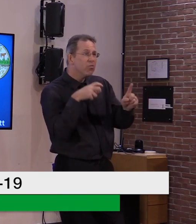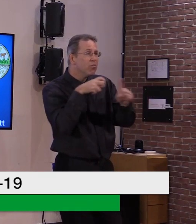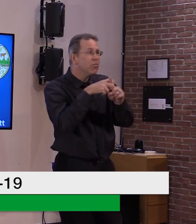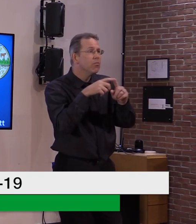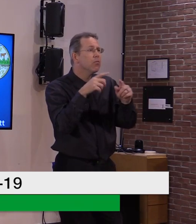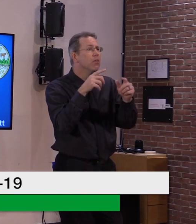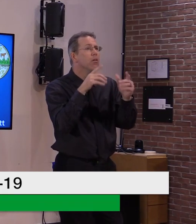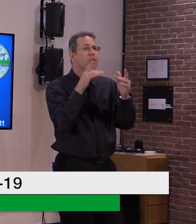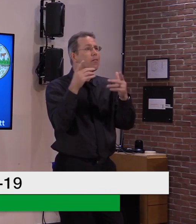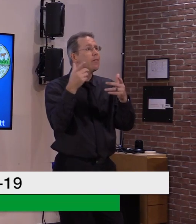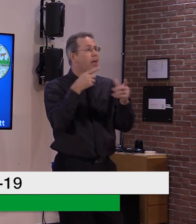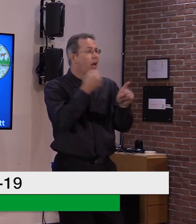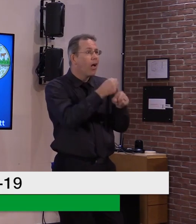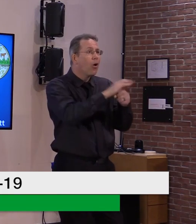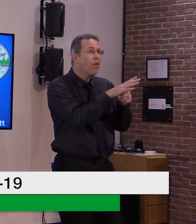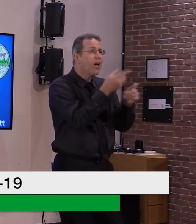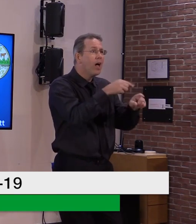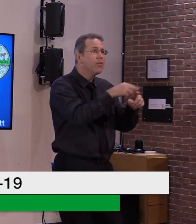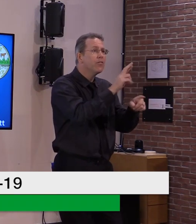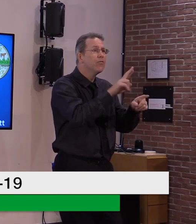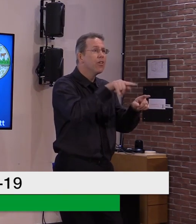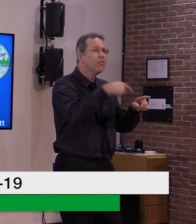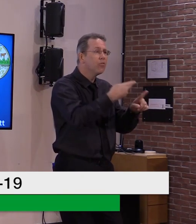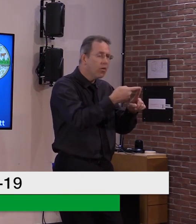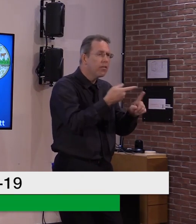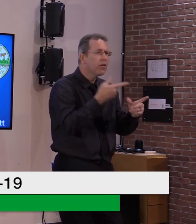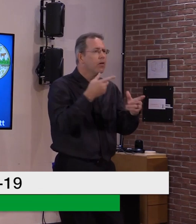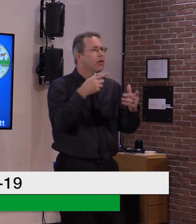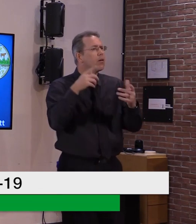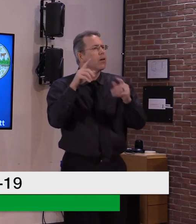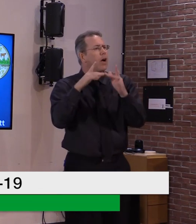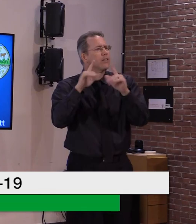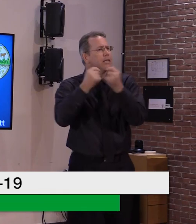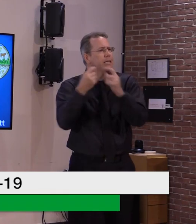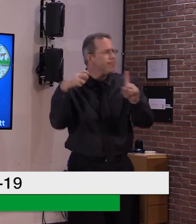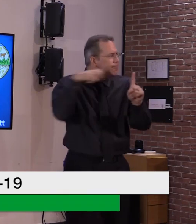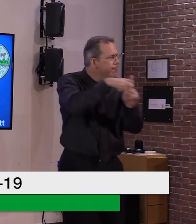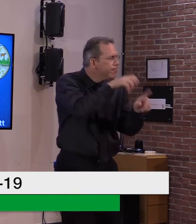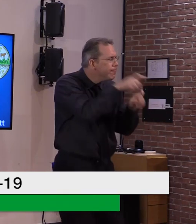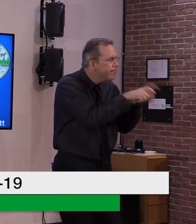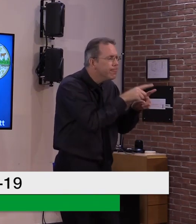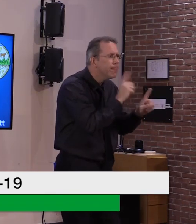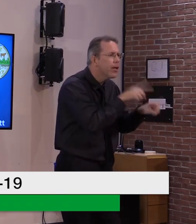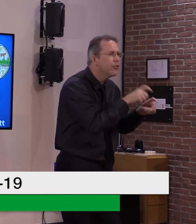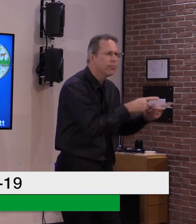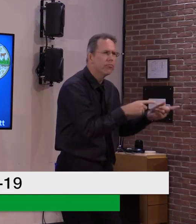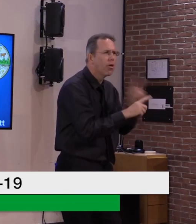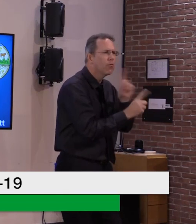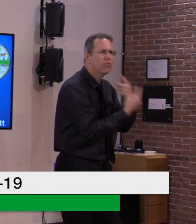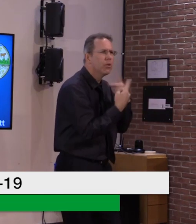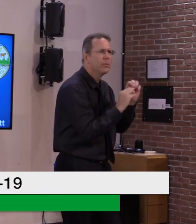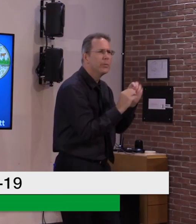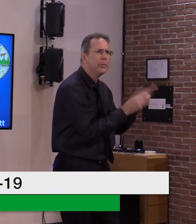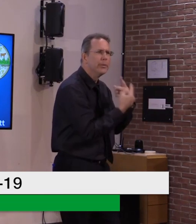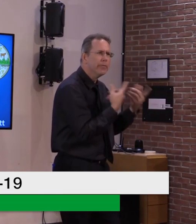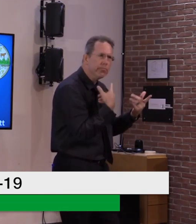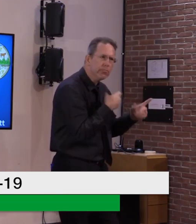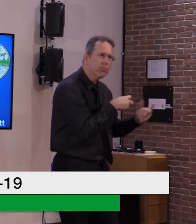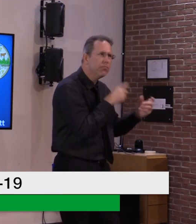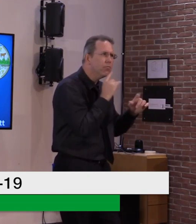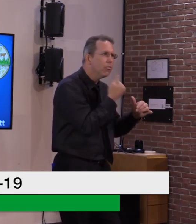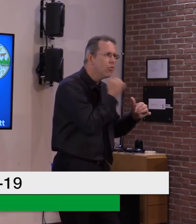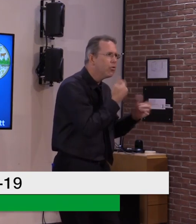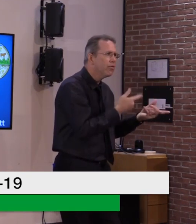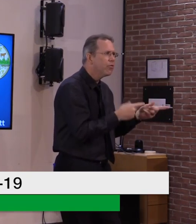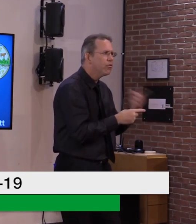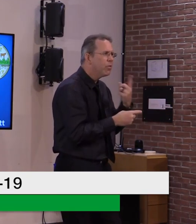heard those um concerns from them and what do you say is that yeah i have not personally heard and i'm not saying that they haven't